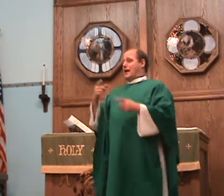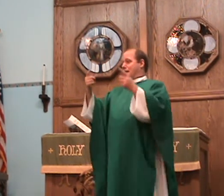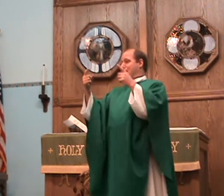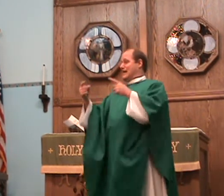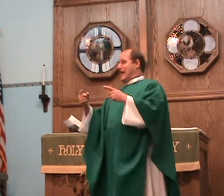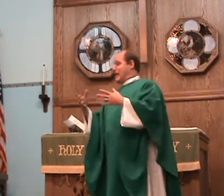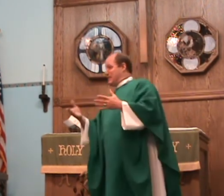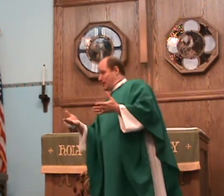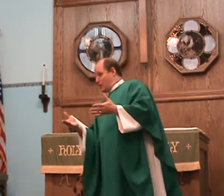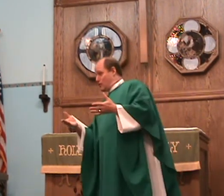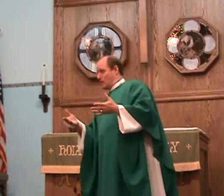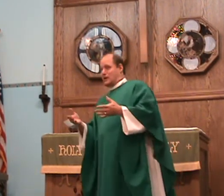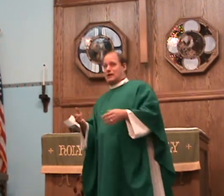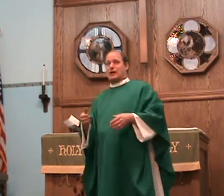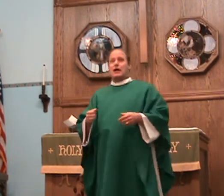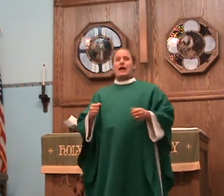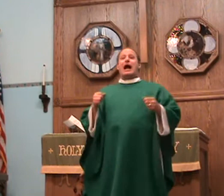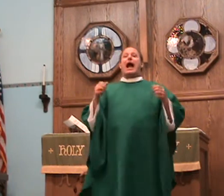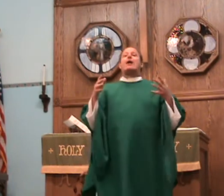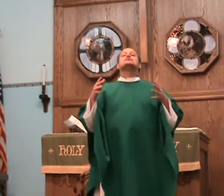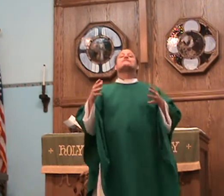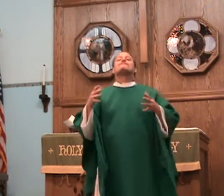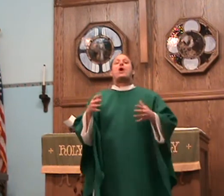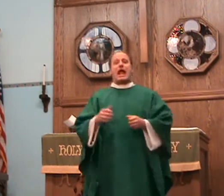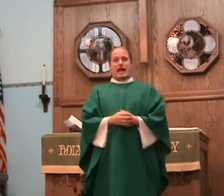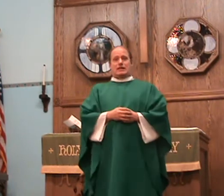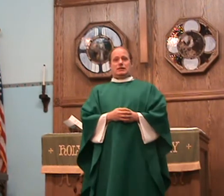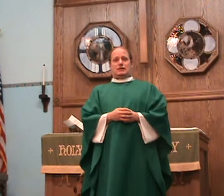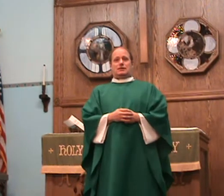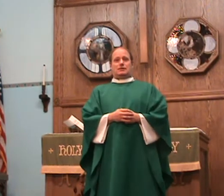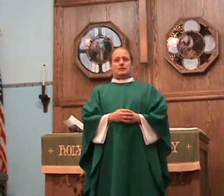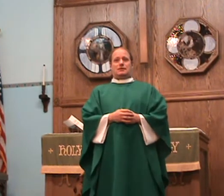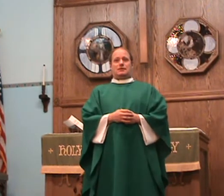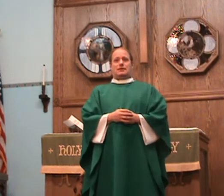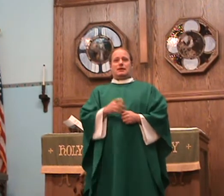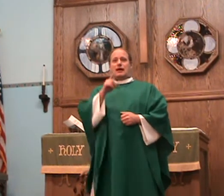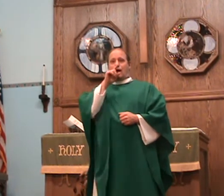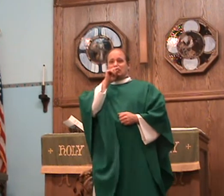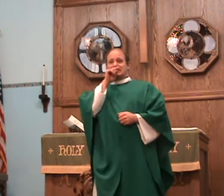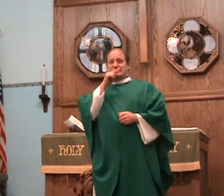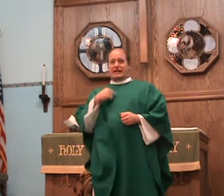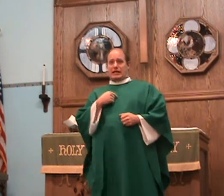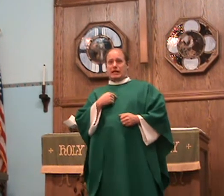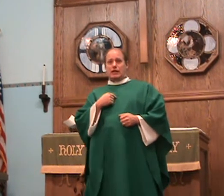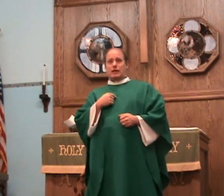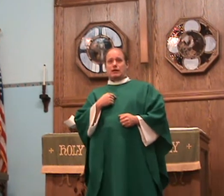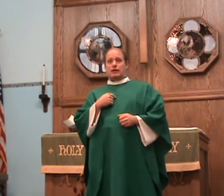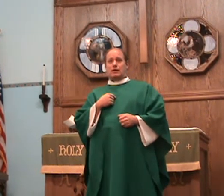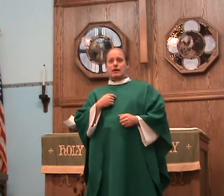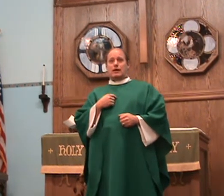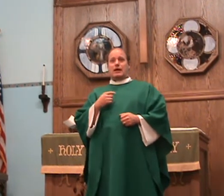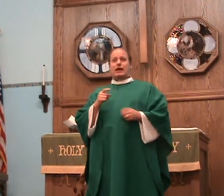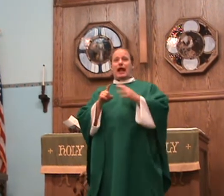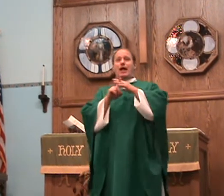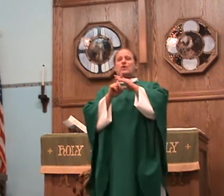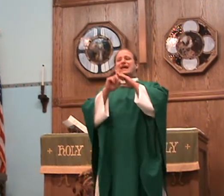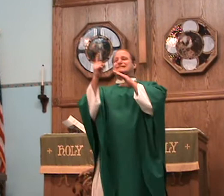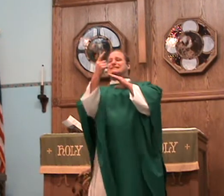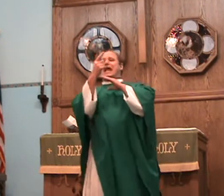I came here. I was afraid. I was a chicken. And I would